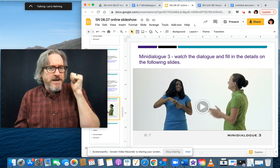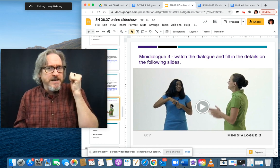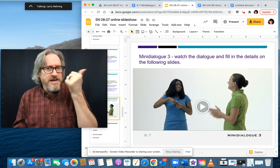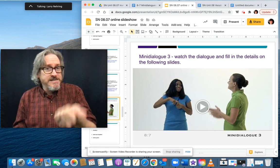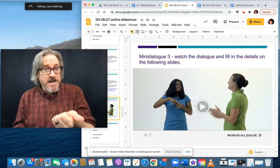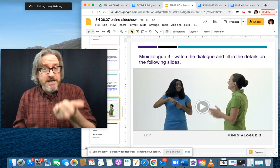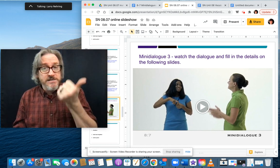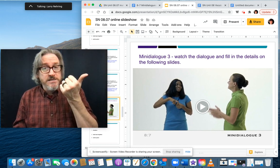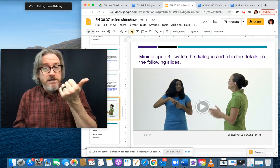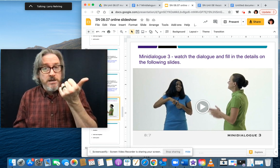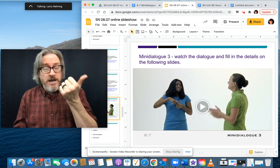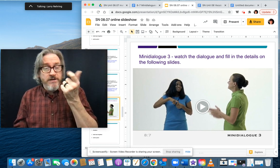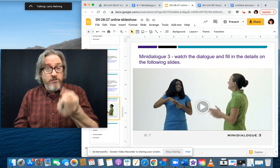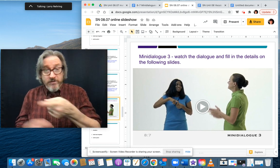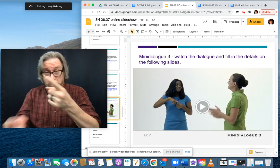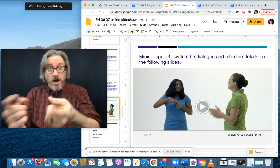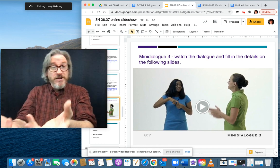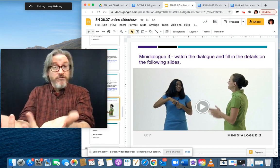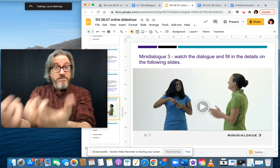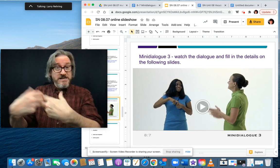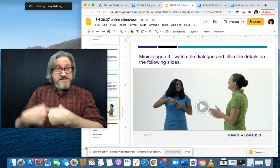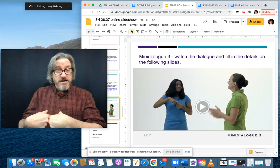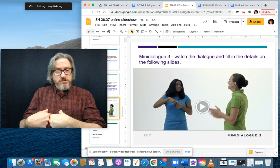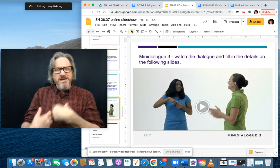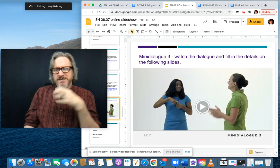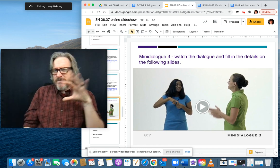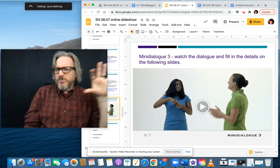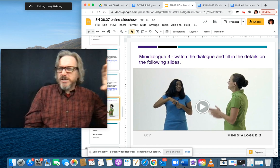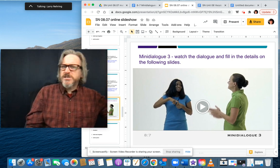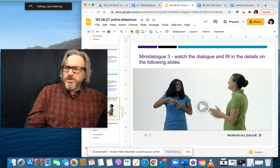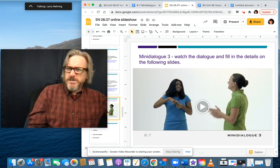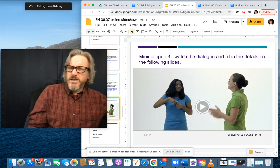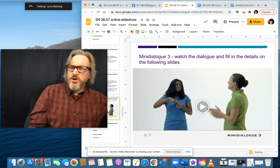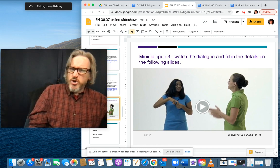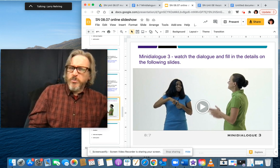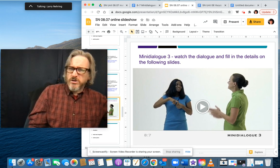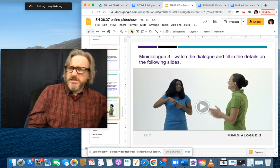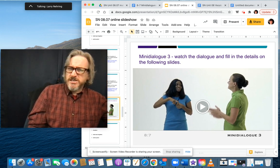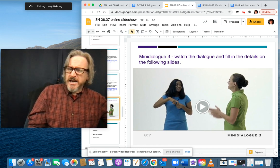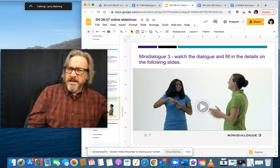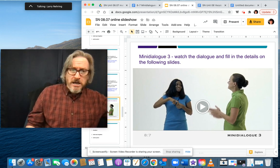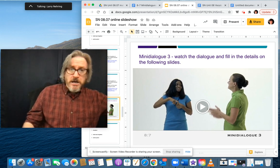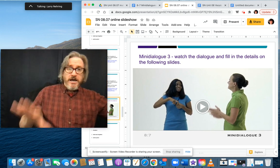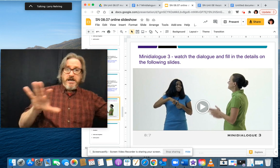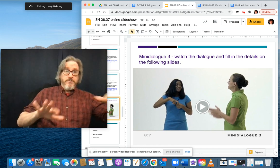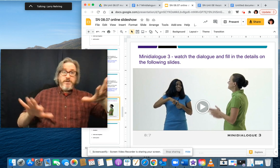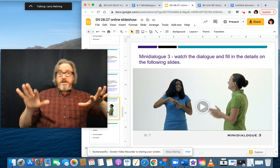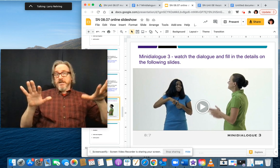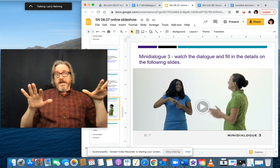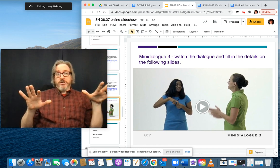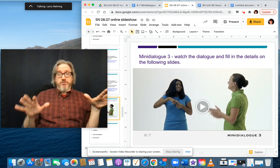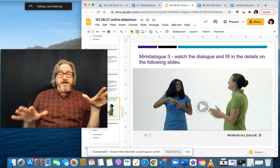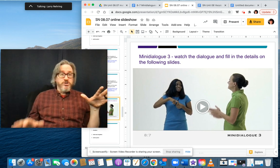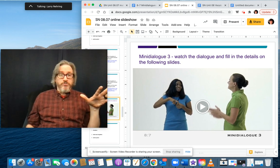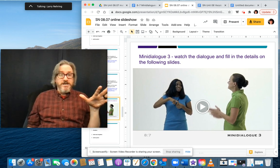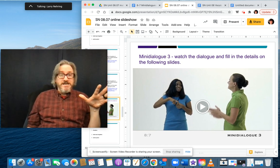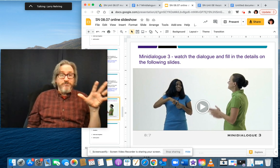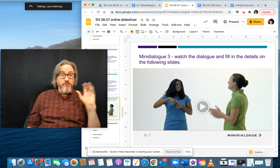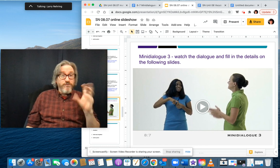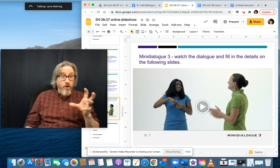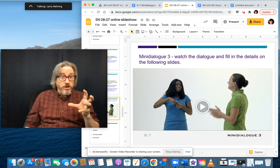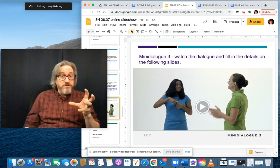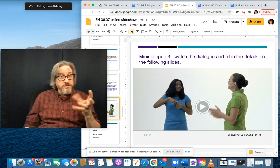starting to recognize signs and that are coming from these signers. Sometimes when you see a new person signing, it can be like trying to